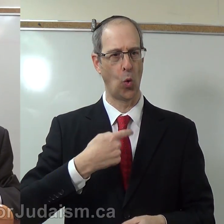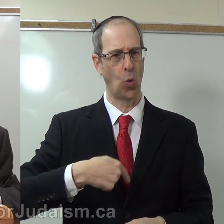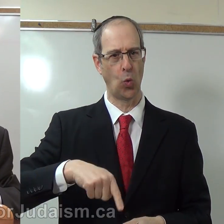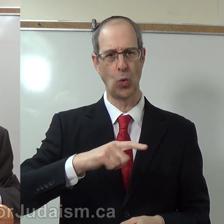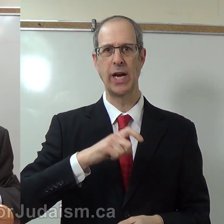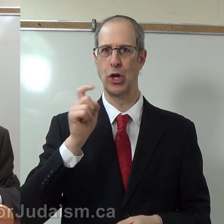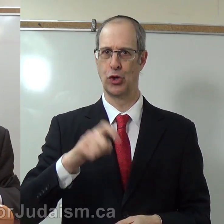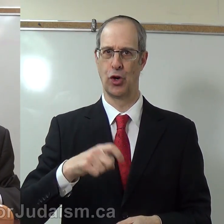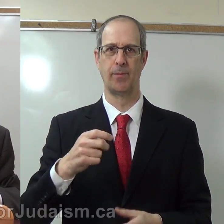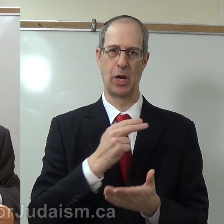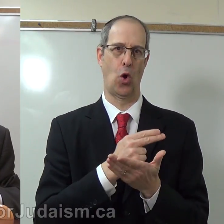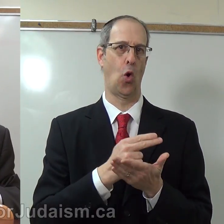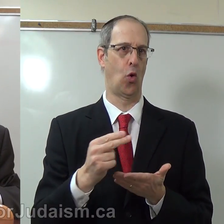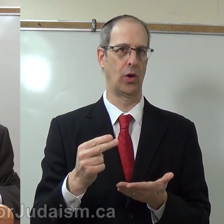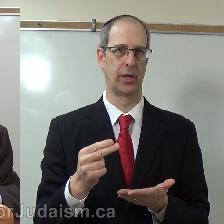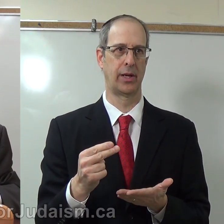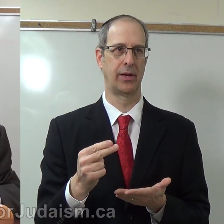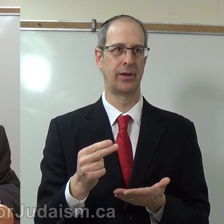should be holy